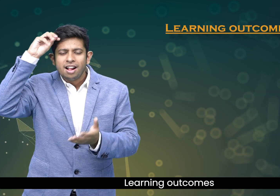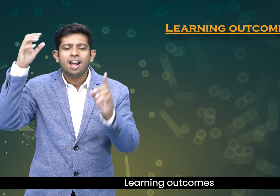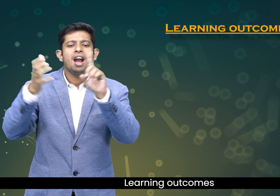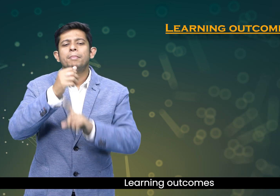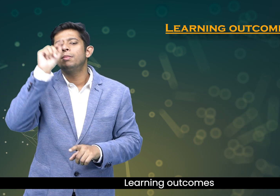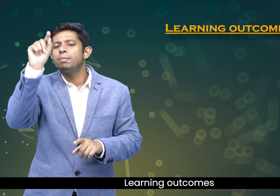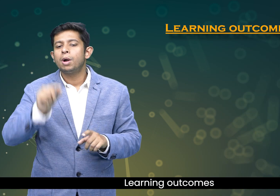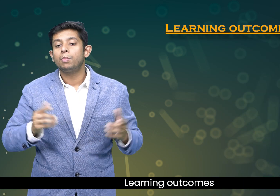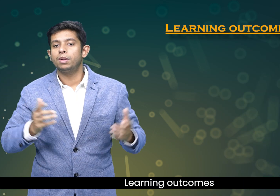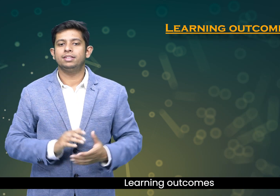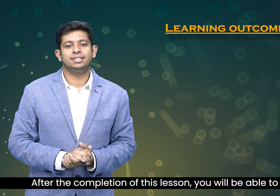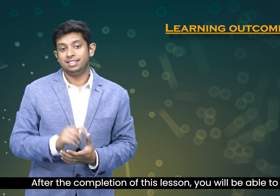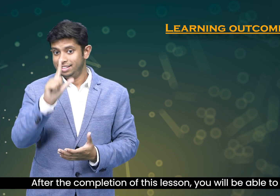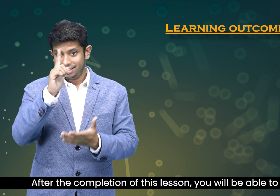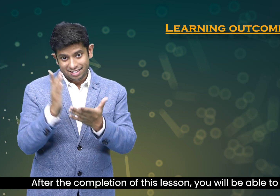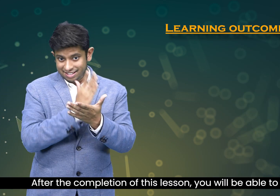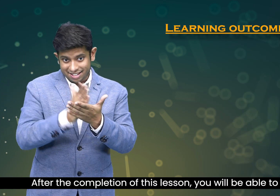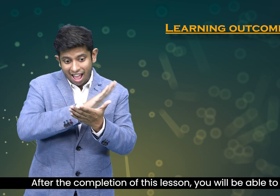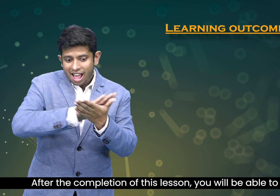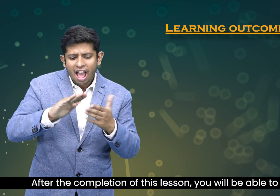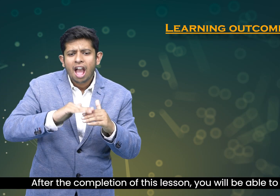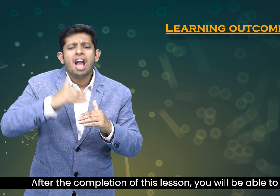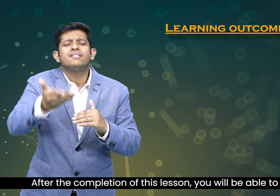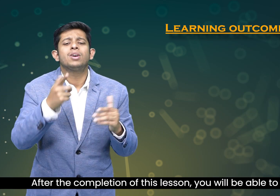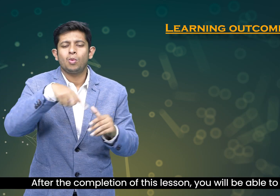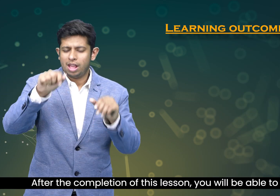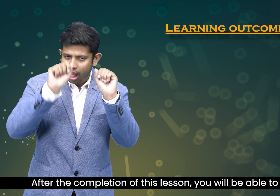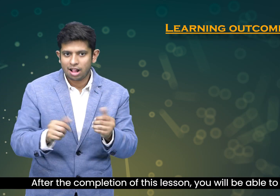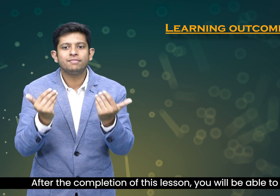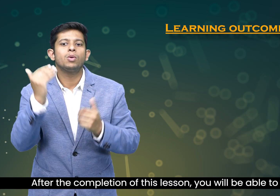Learning outcomes. After the completion of this lesson, you will be able to know: